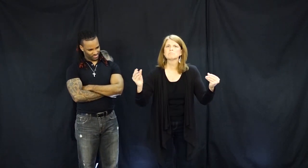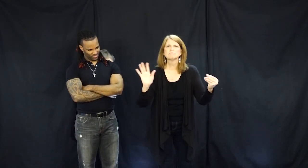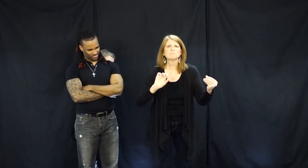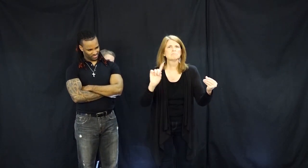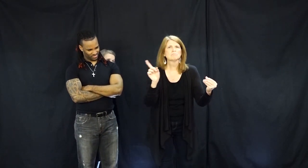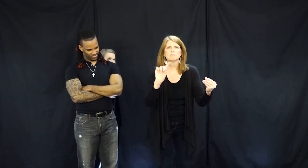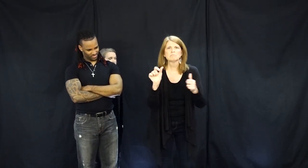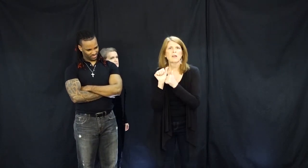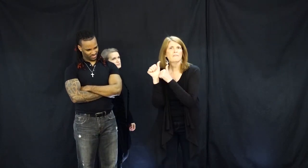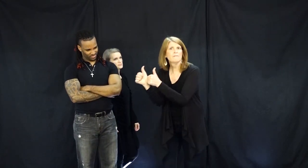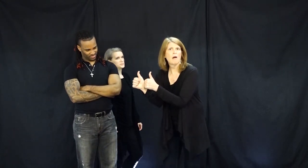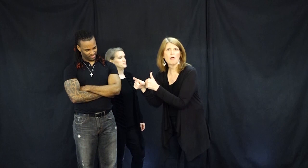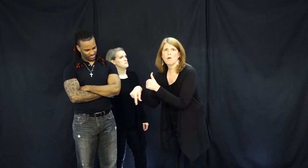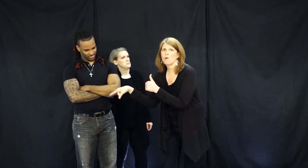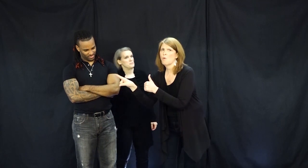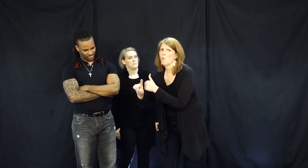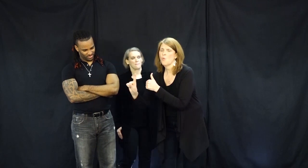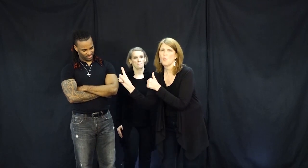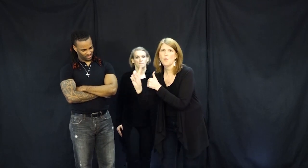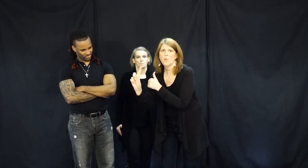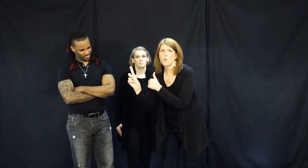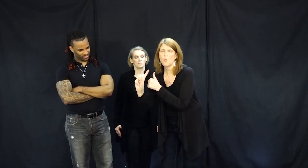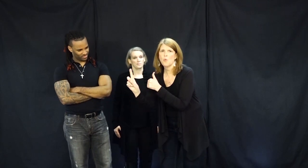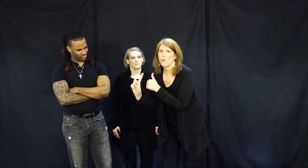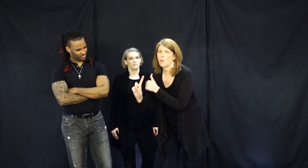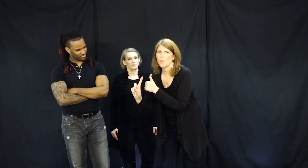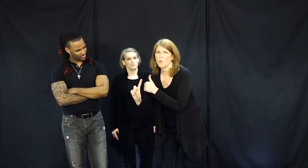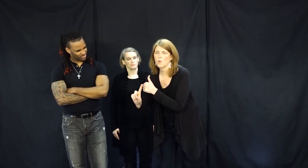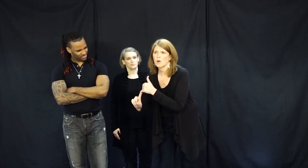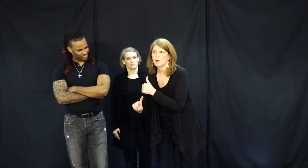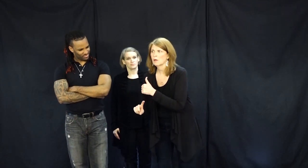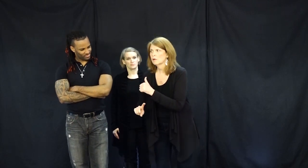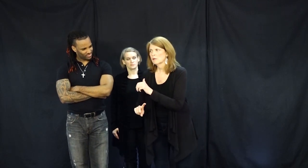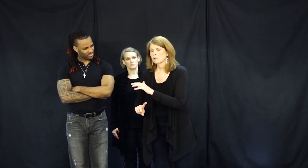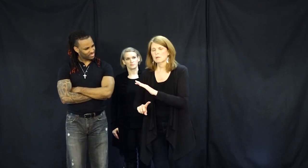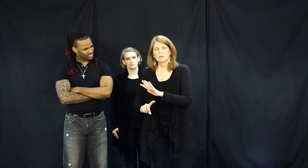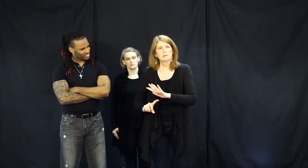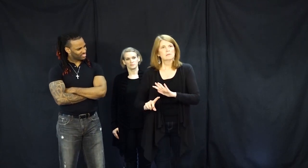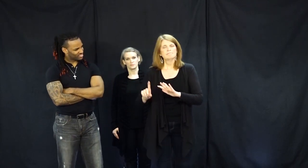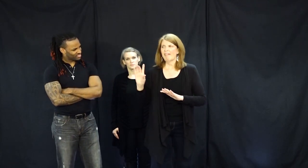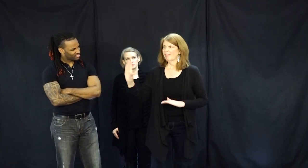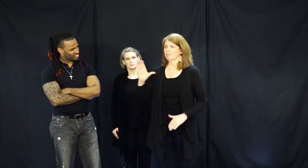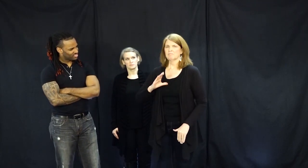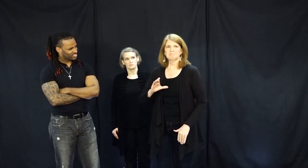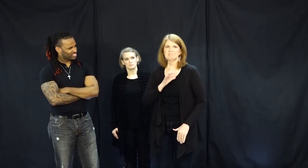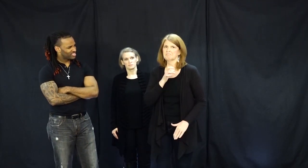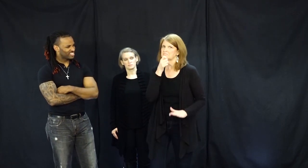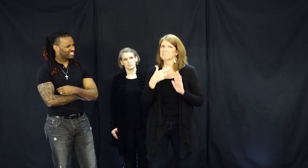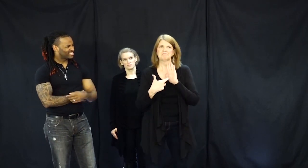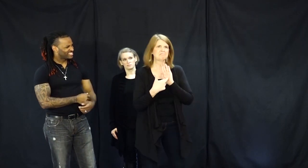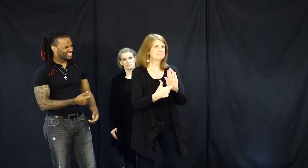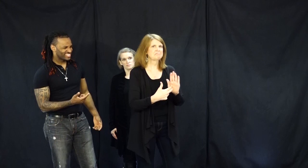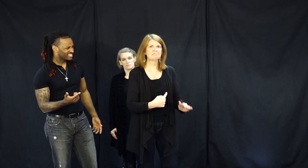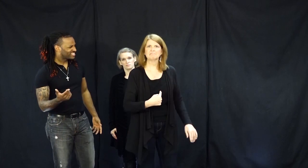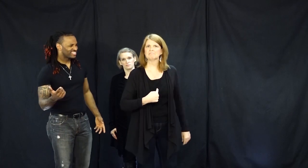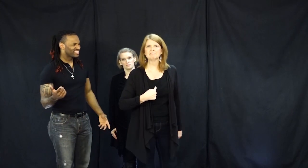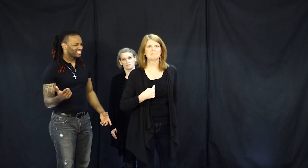let them lead you astray. This Congress does not speak for me. Let him